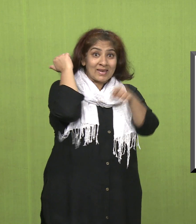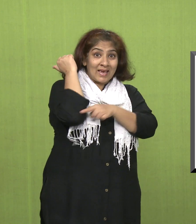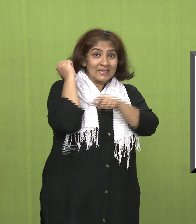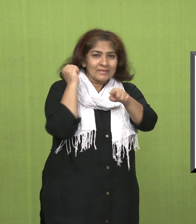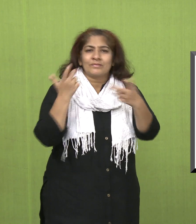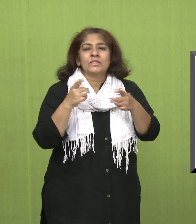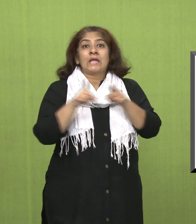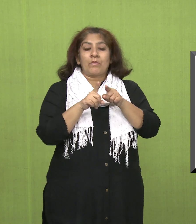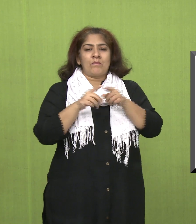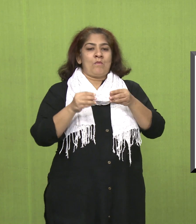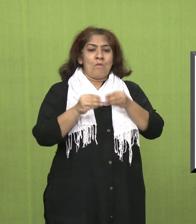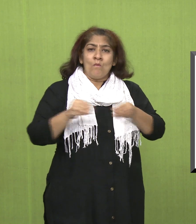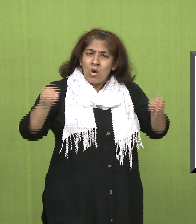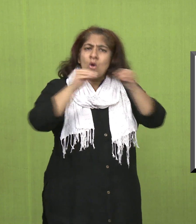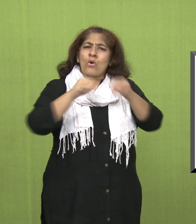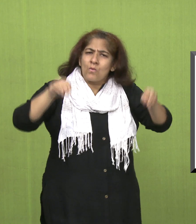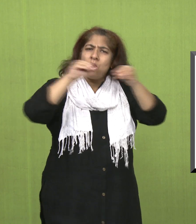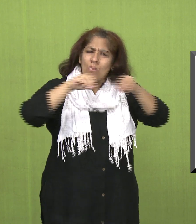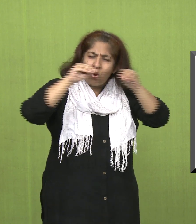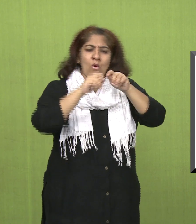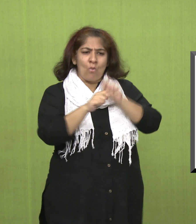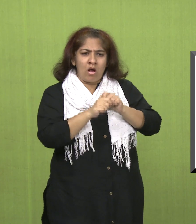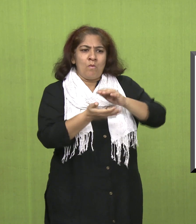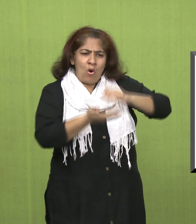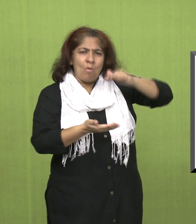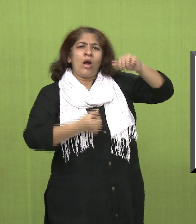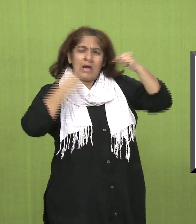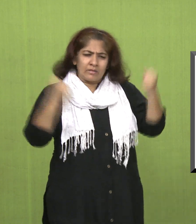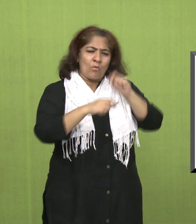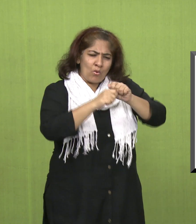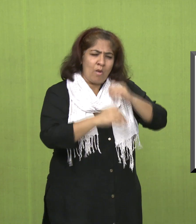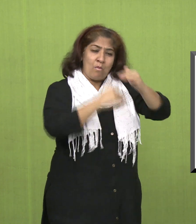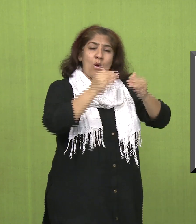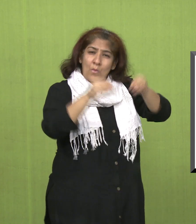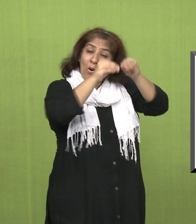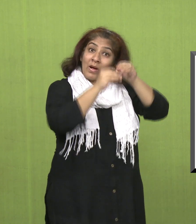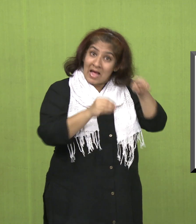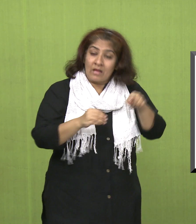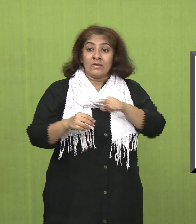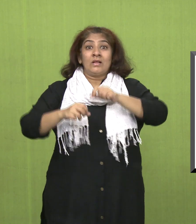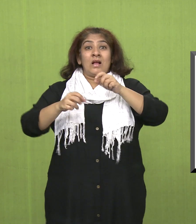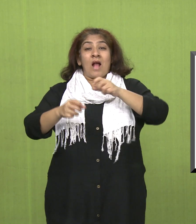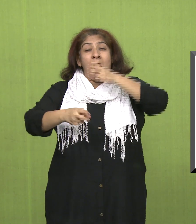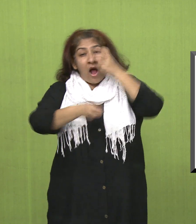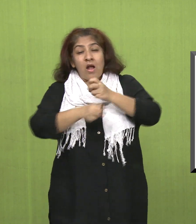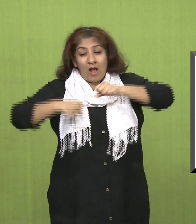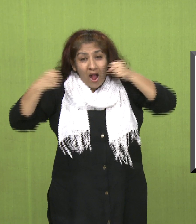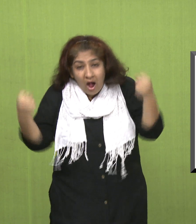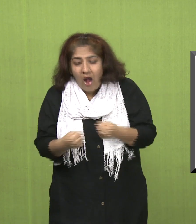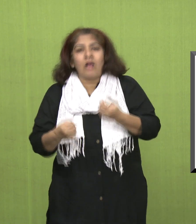The last point says they can produce more and more outcome items